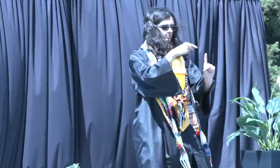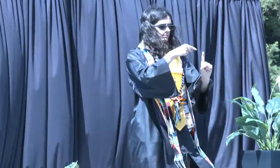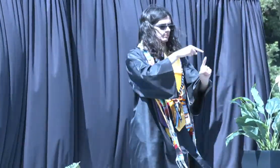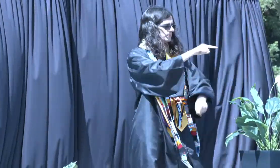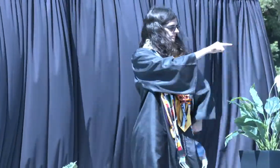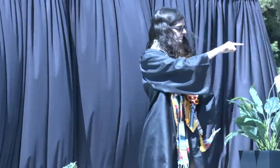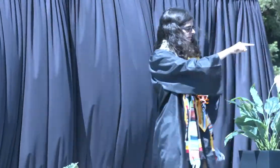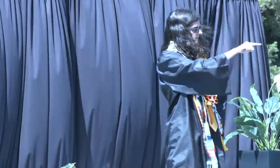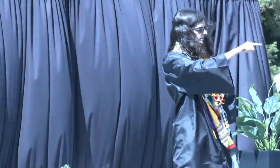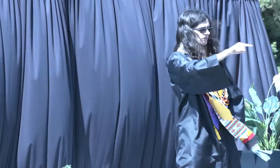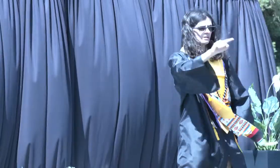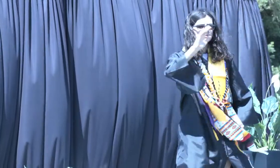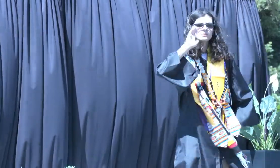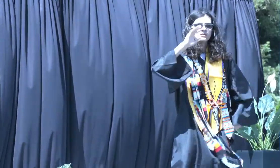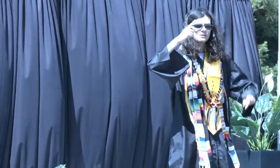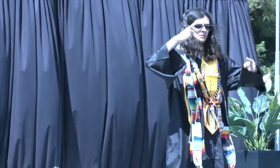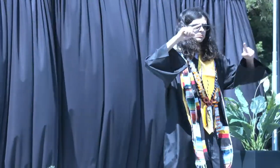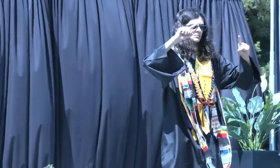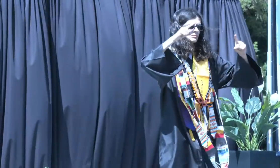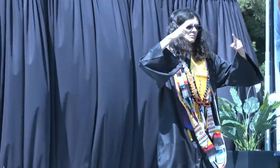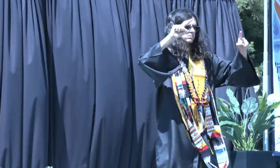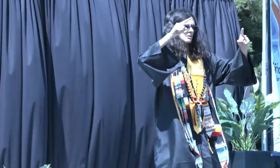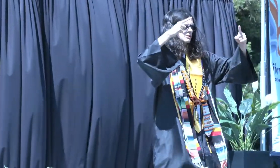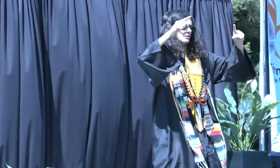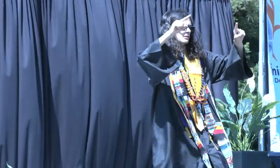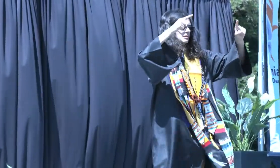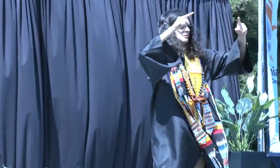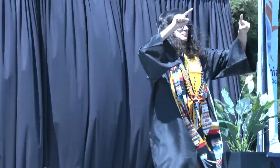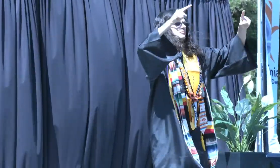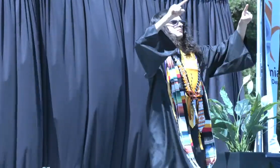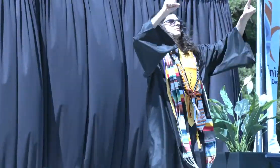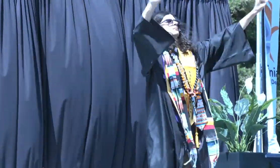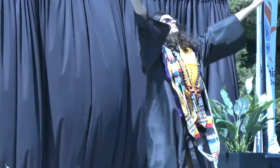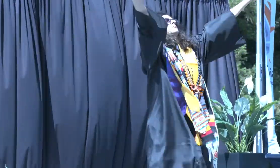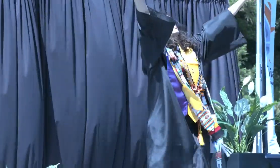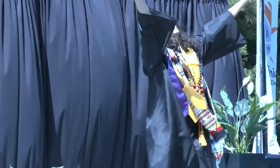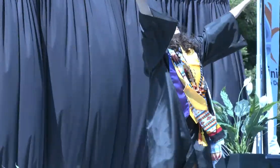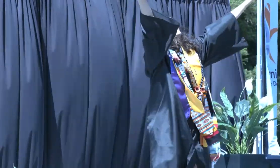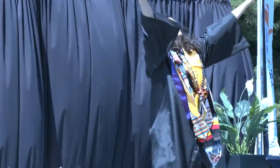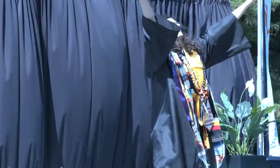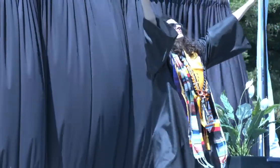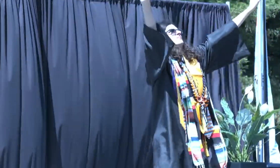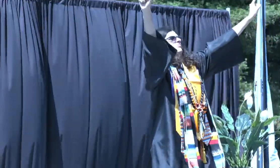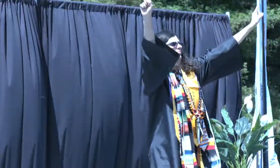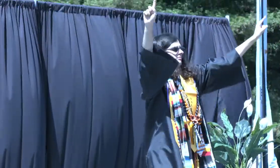of you for coming to our graduation. If you work hard, you will become successful.